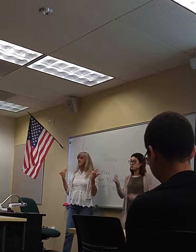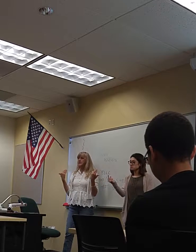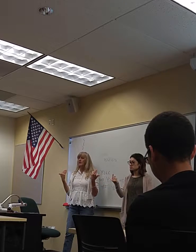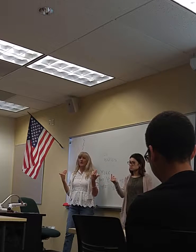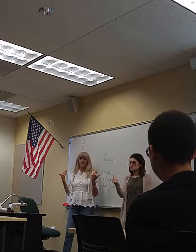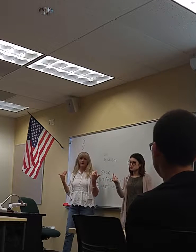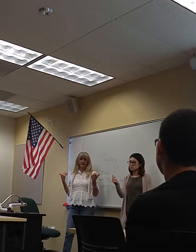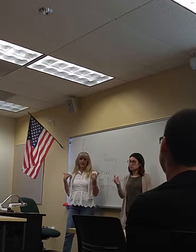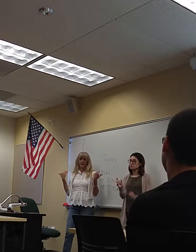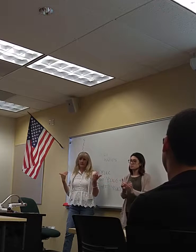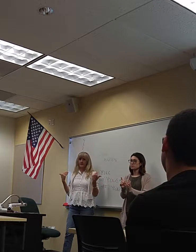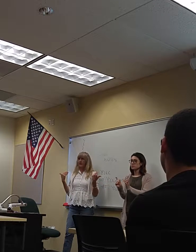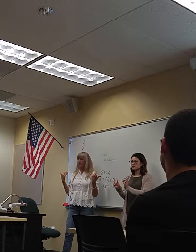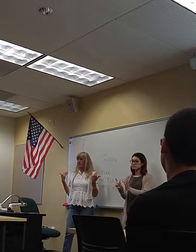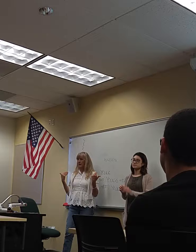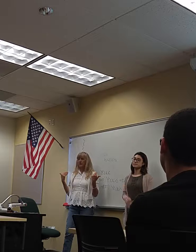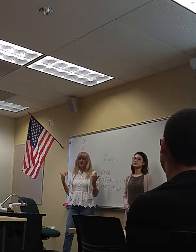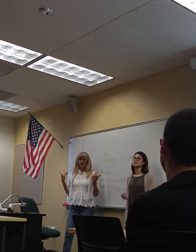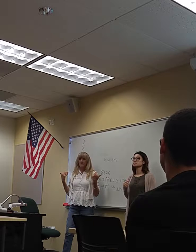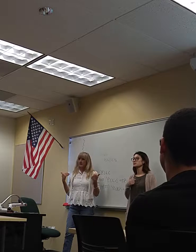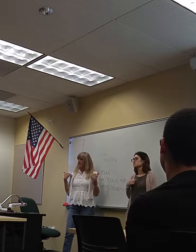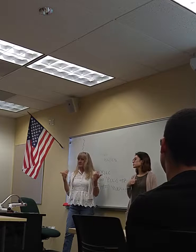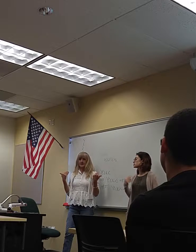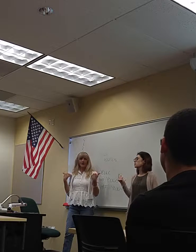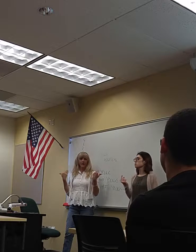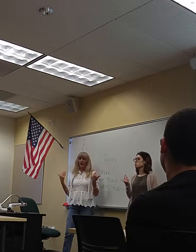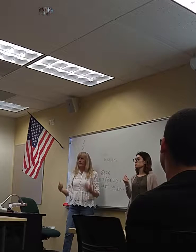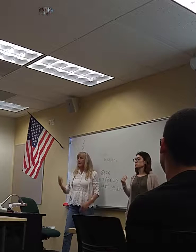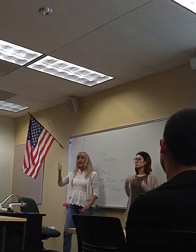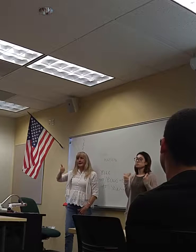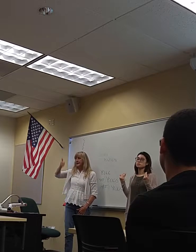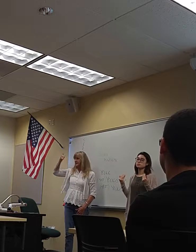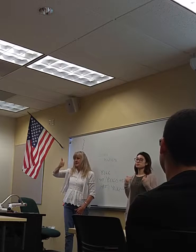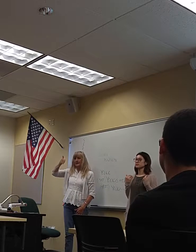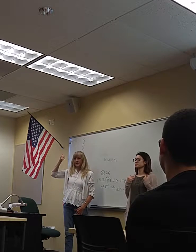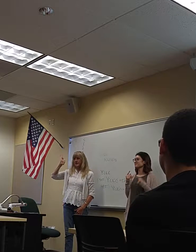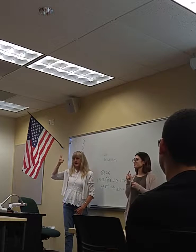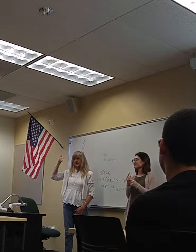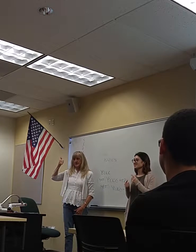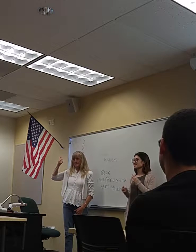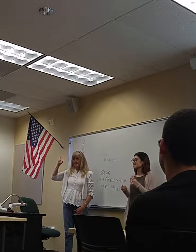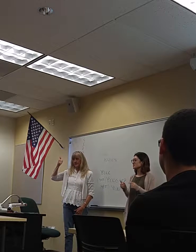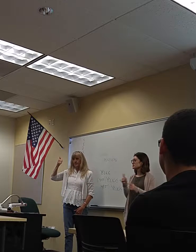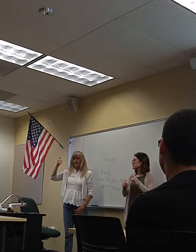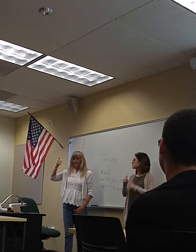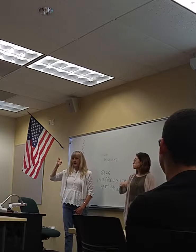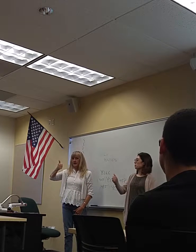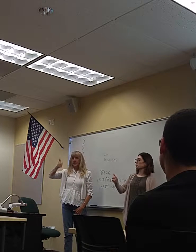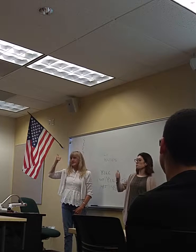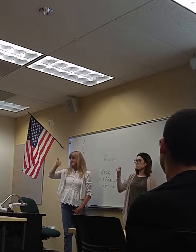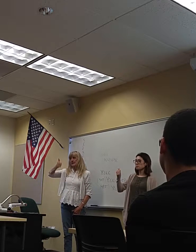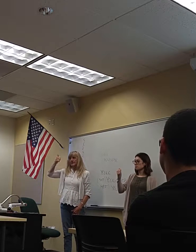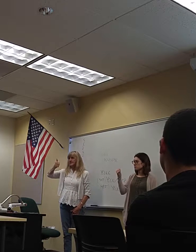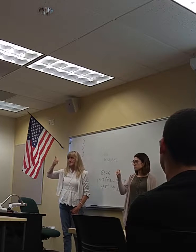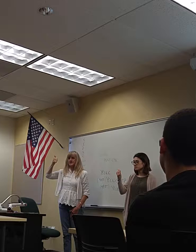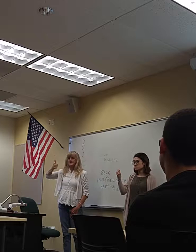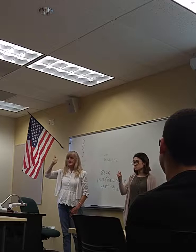young all the live long day, right? Can sign that all, but I can't sign this. Right. Okay, can't sign this because this doesn't